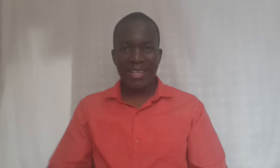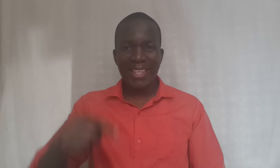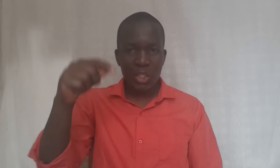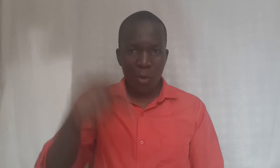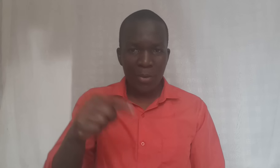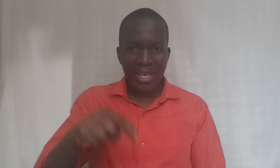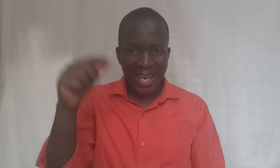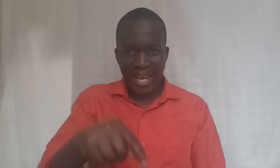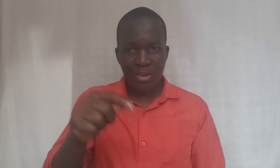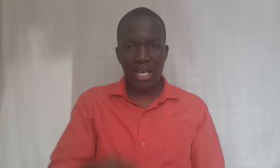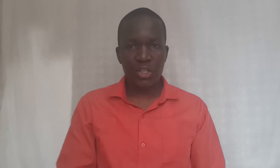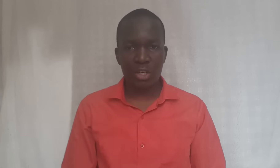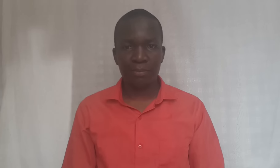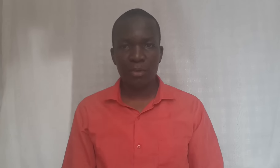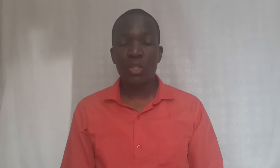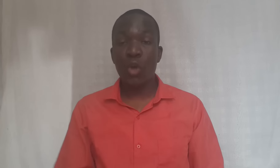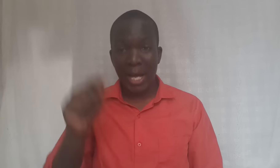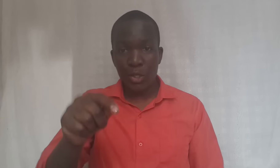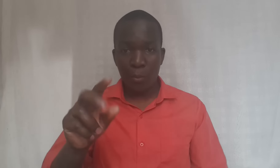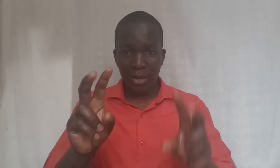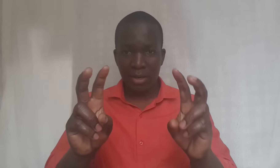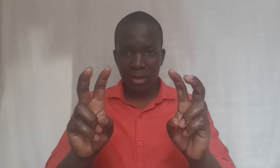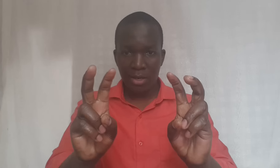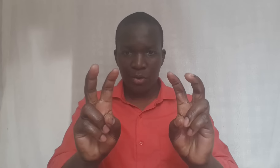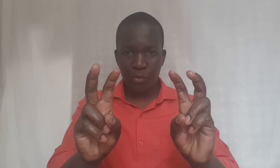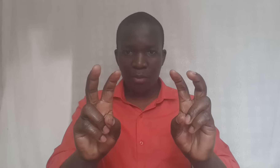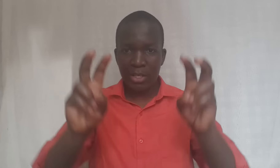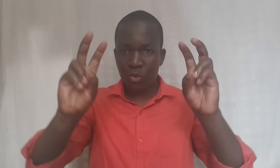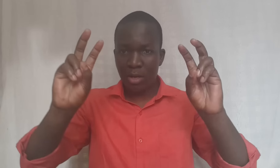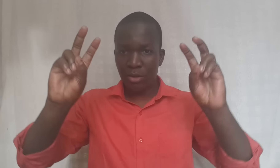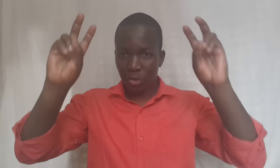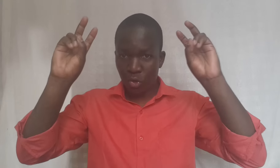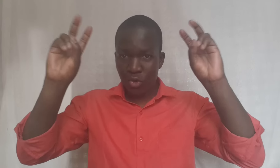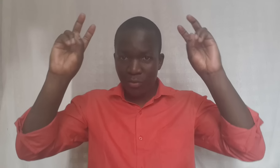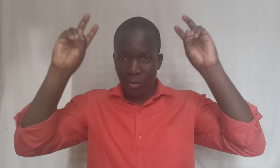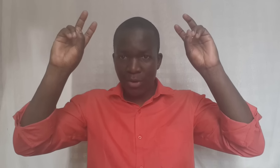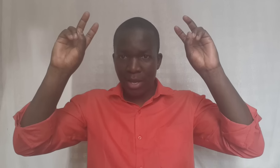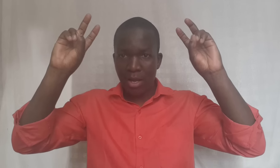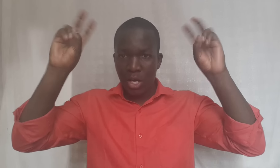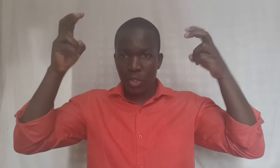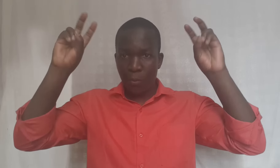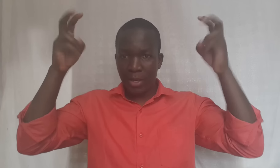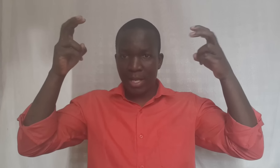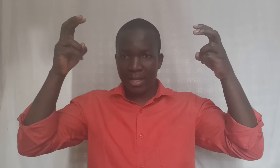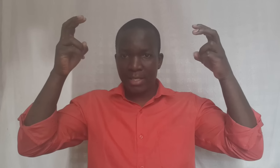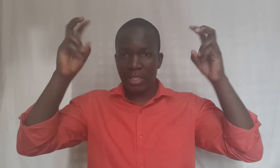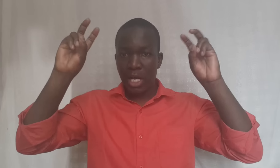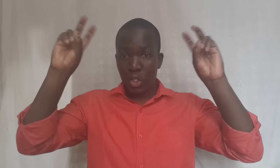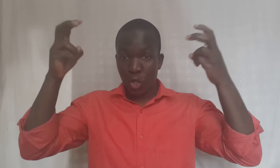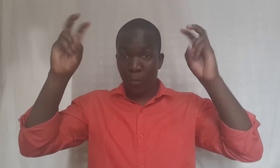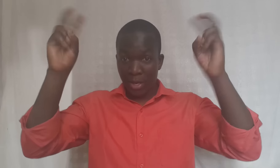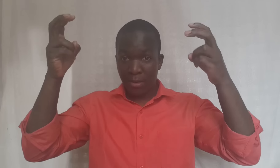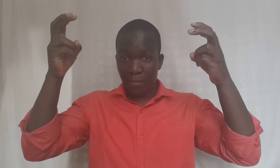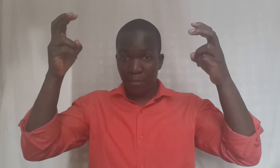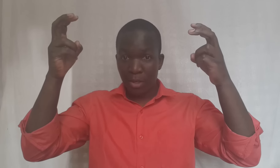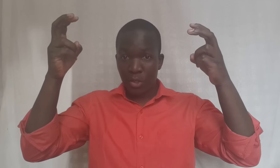this topic, education. So a topic, you form this one. So you read from here, topic, like that. Topic.